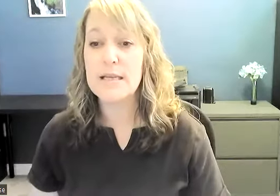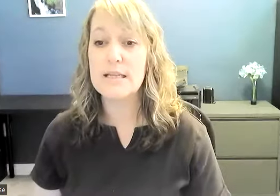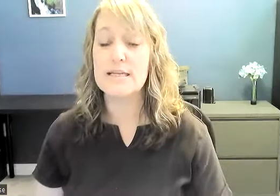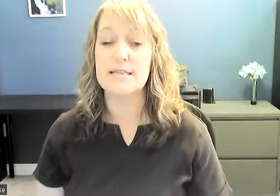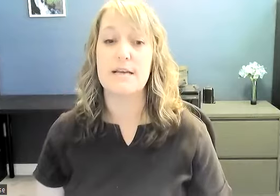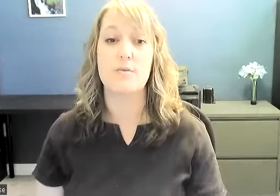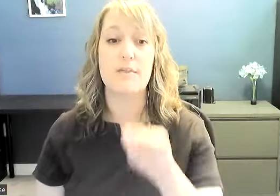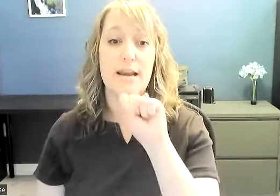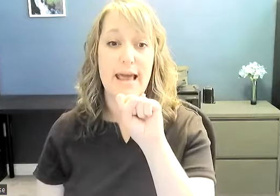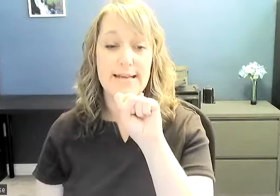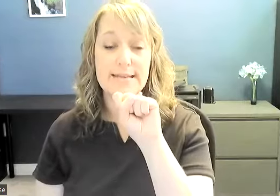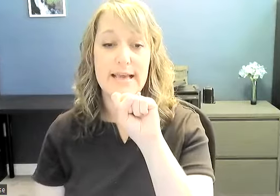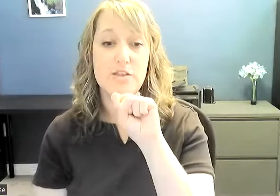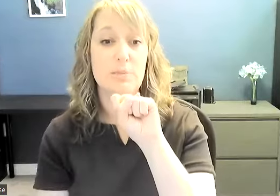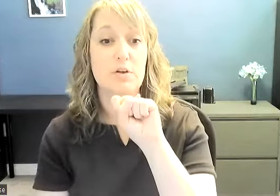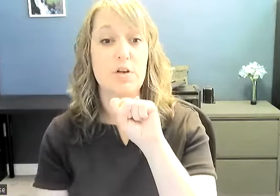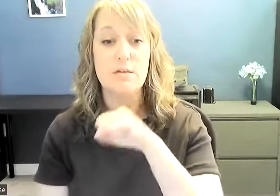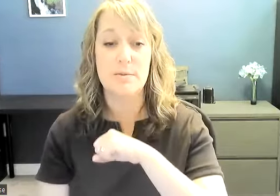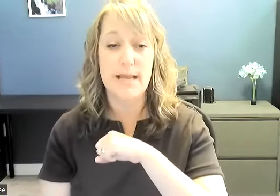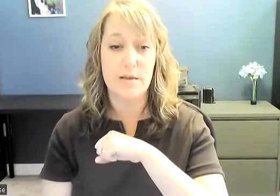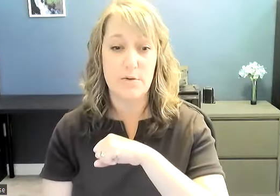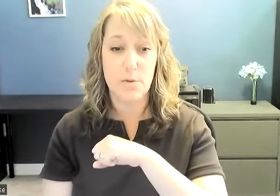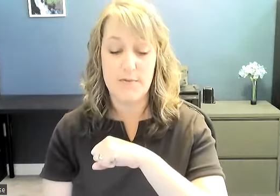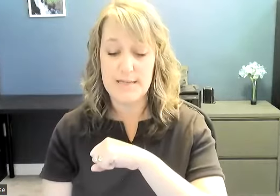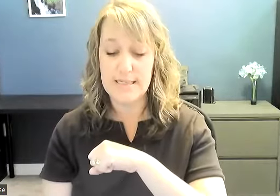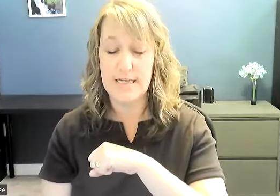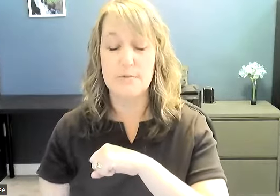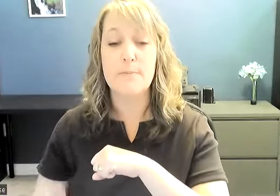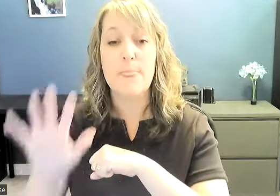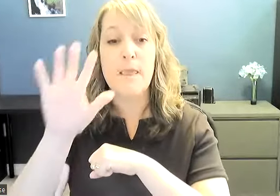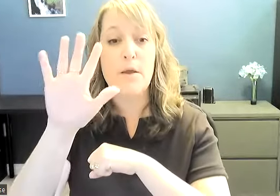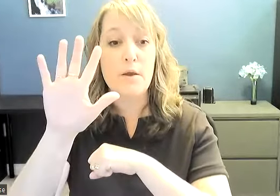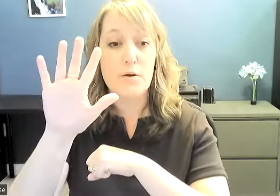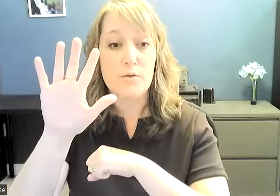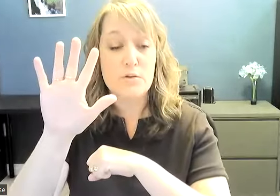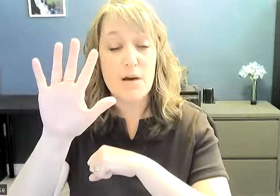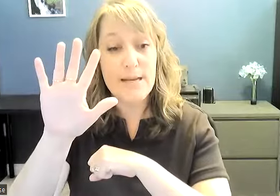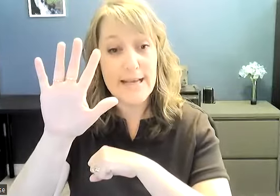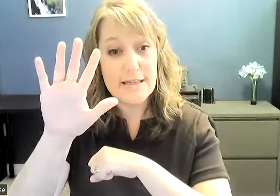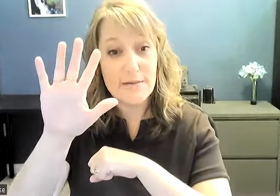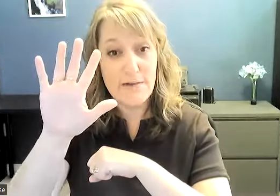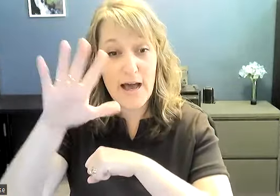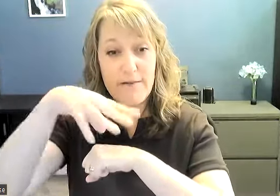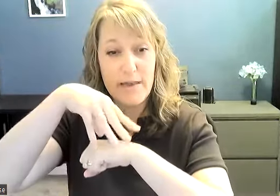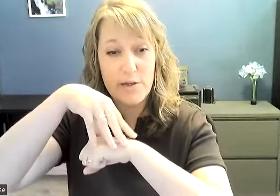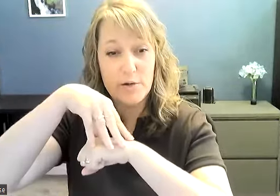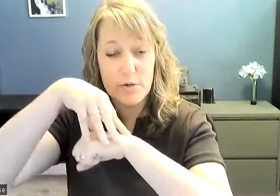Sweden is signed with an S hand shape on your non-dominant hand with your palm facing down. Your dominant hand is a 5, and you're going